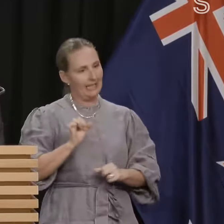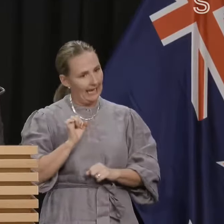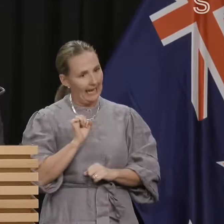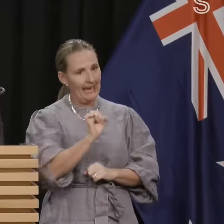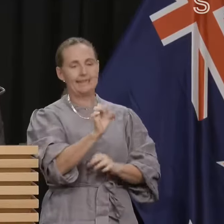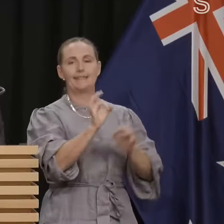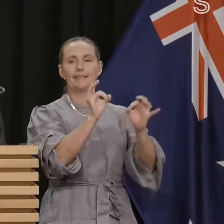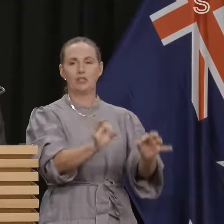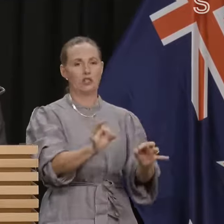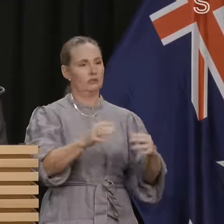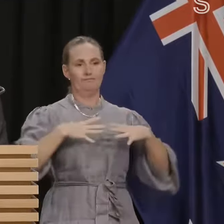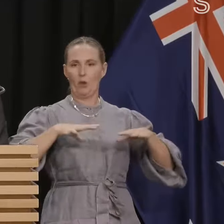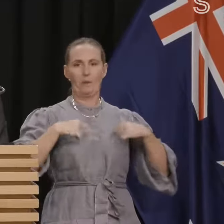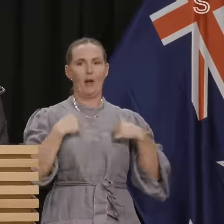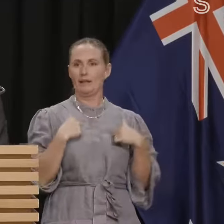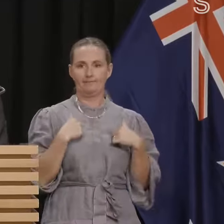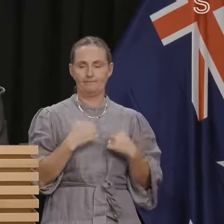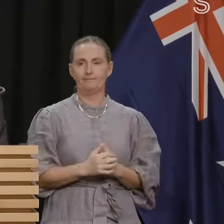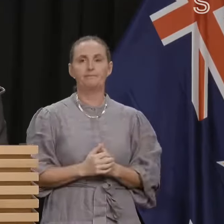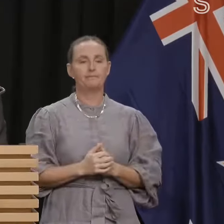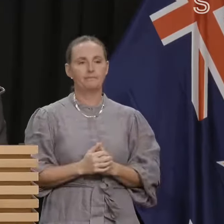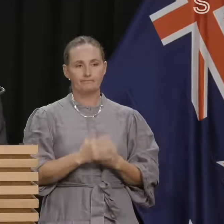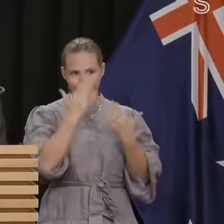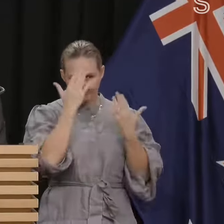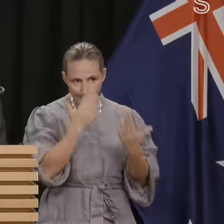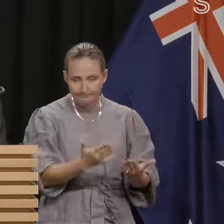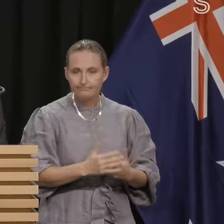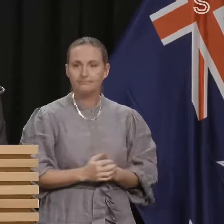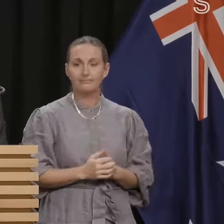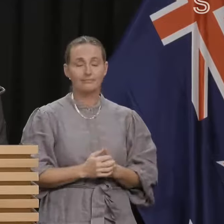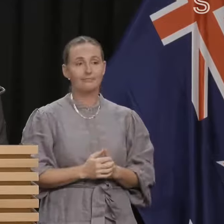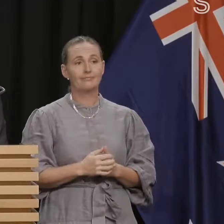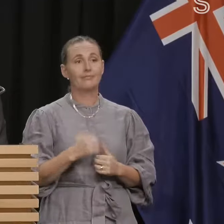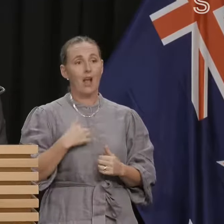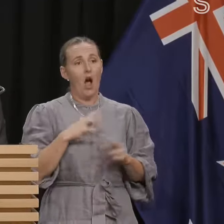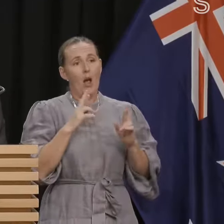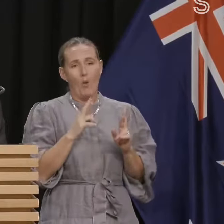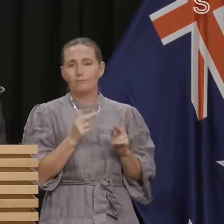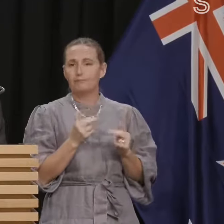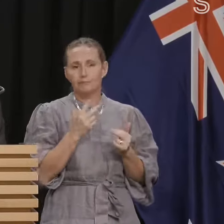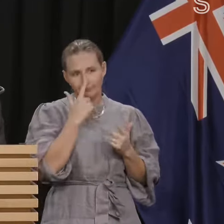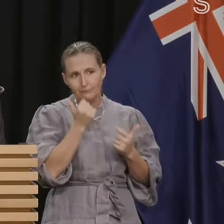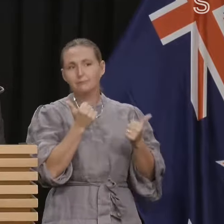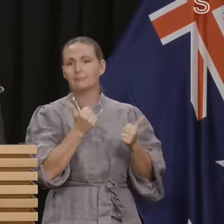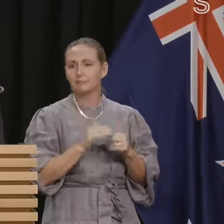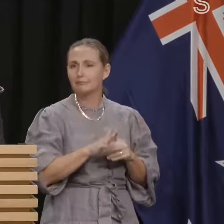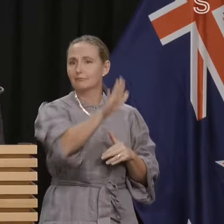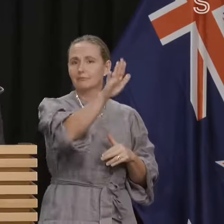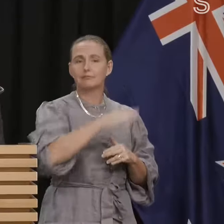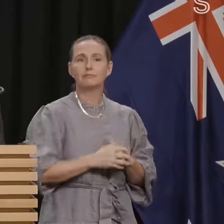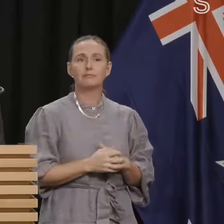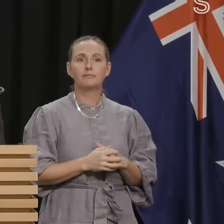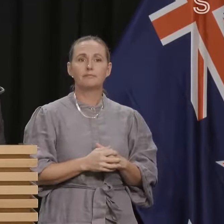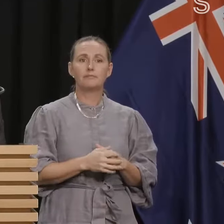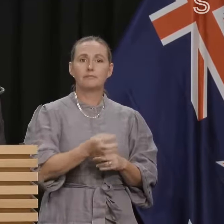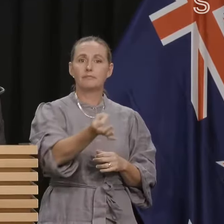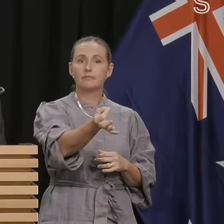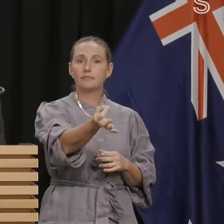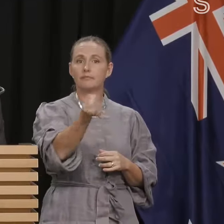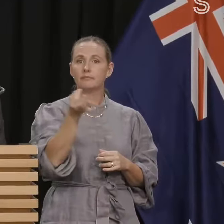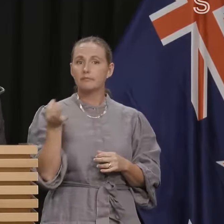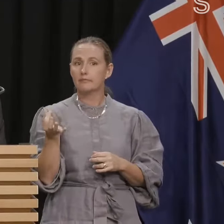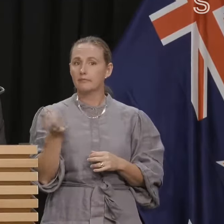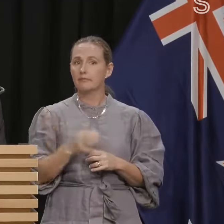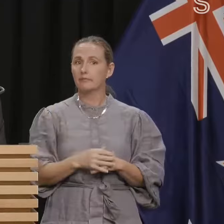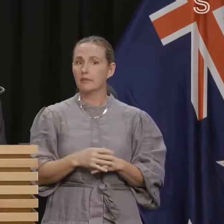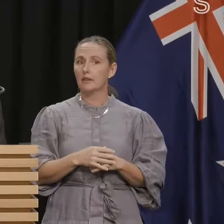to make, and I wish him well. 2 weeks ago you said that lobbyists have the same access to